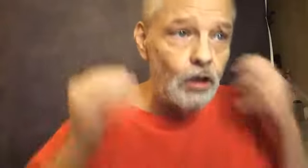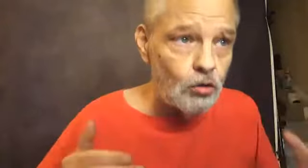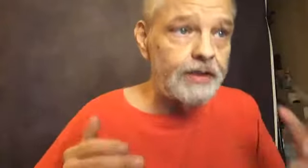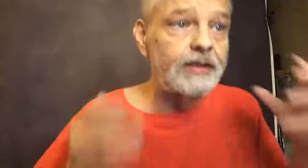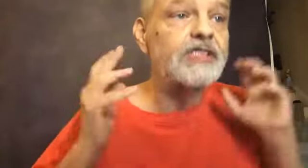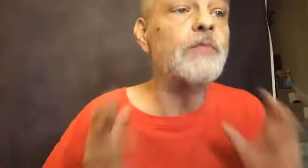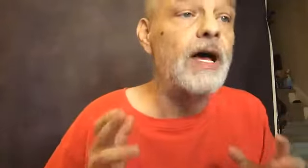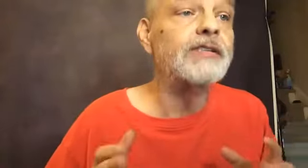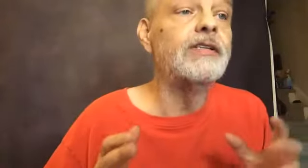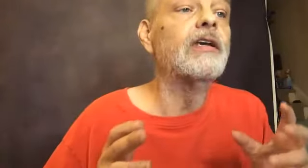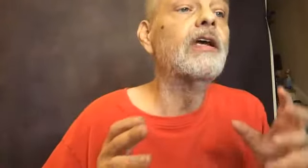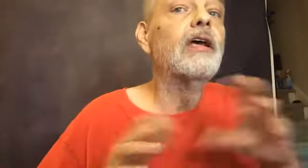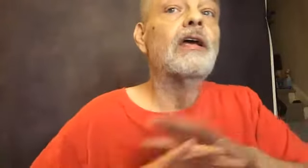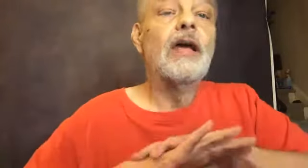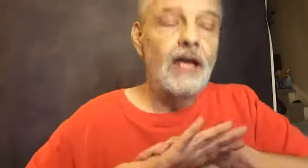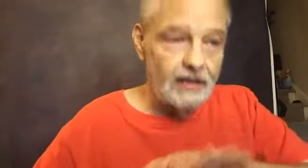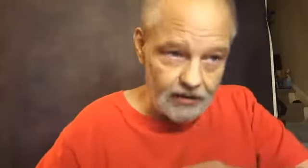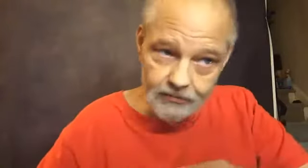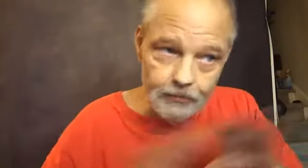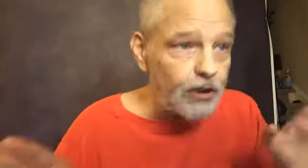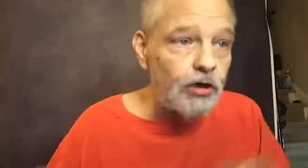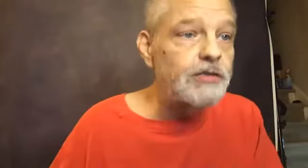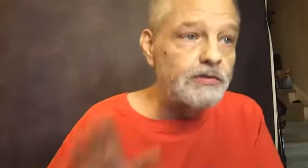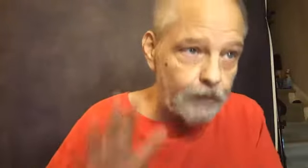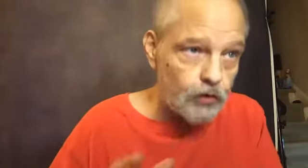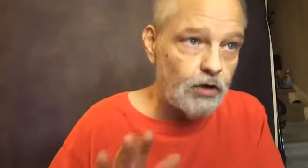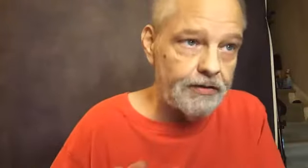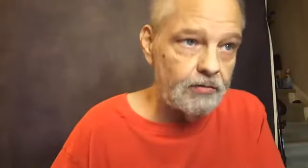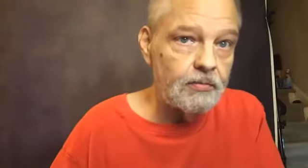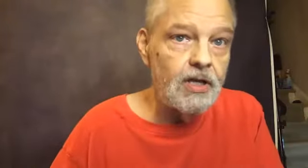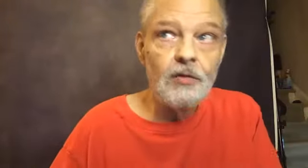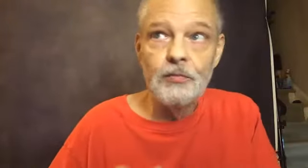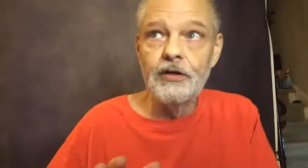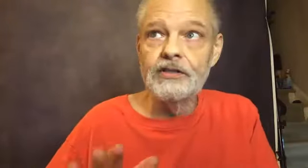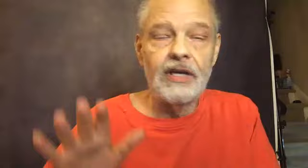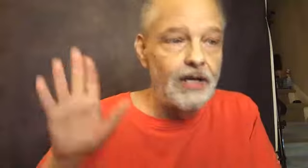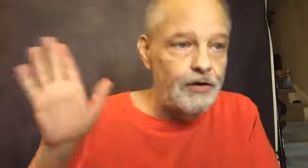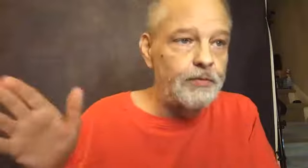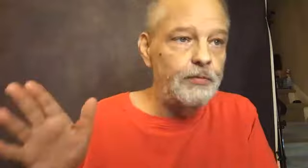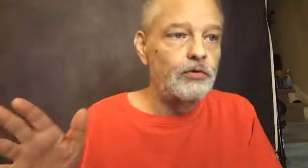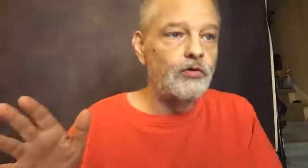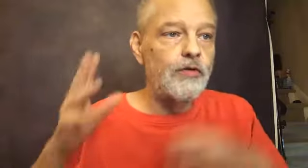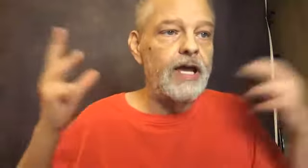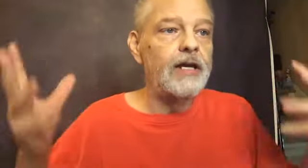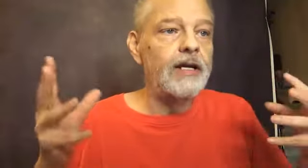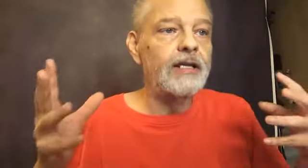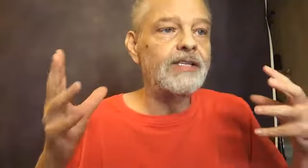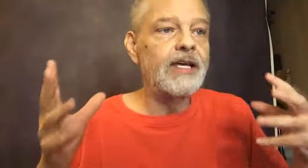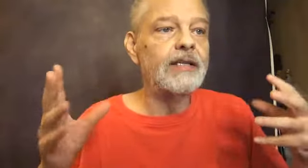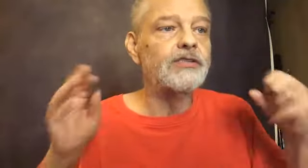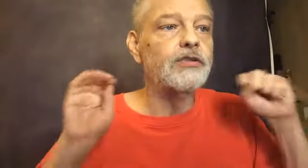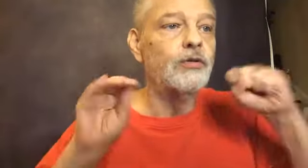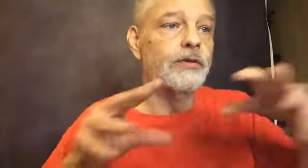loathe it, despise it, because it was forced on them. Because hearing people created it and said, let's do